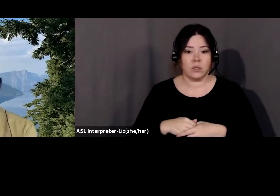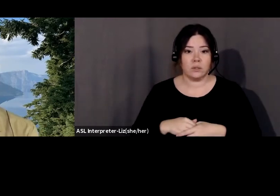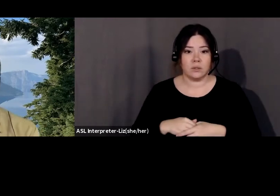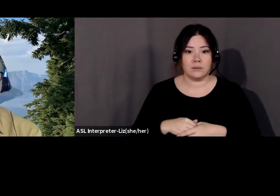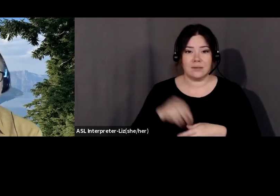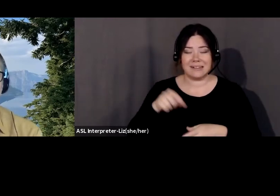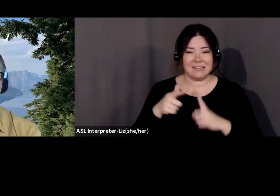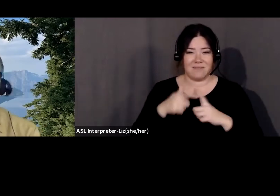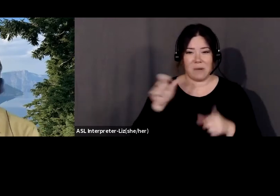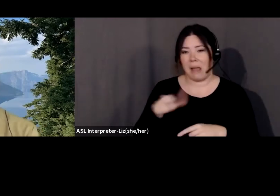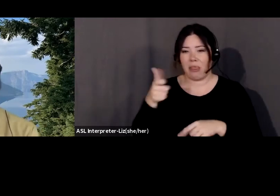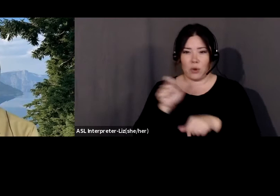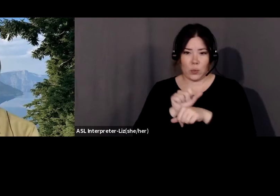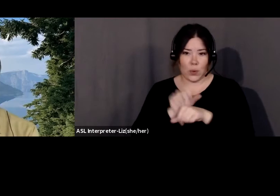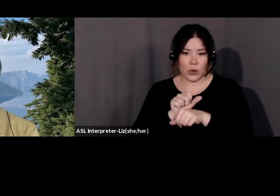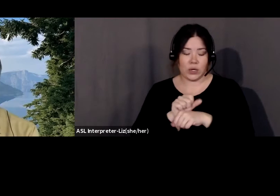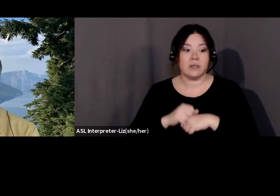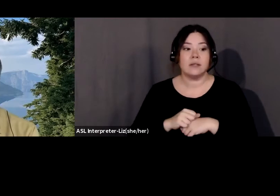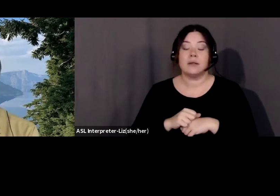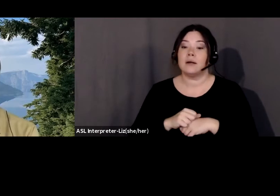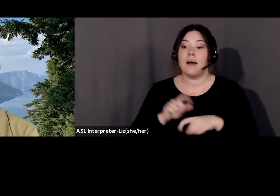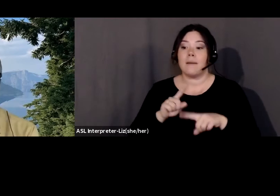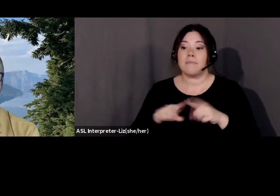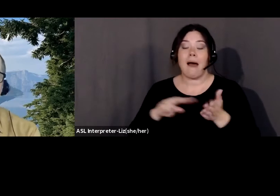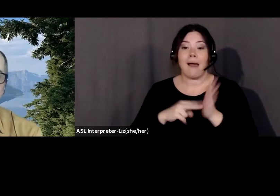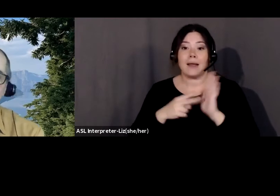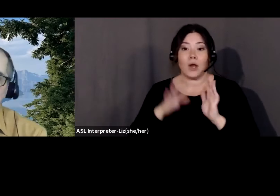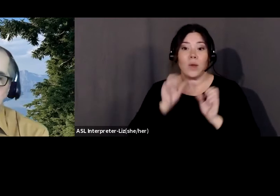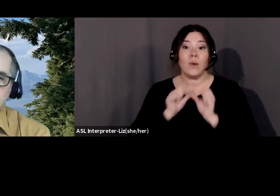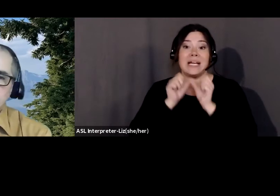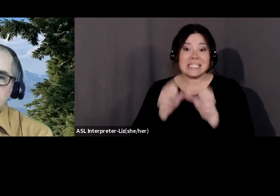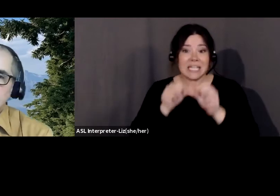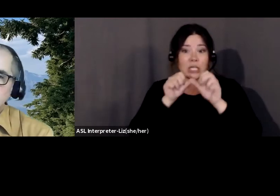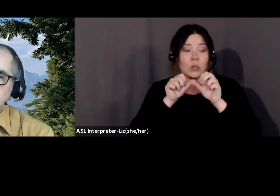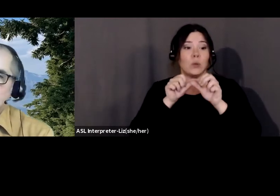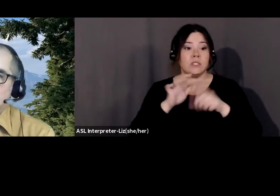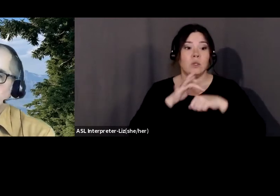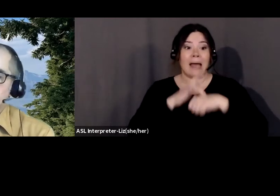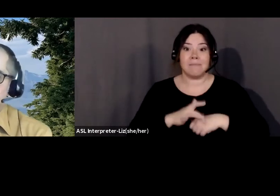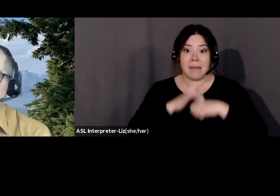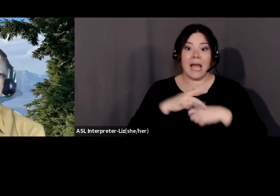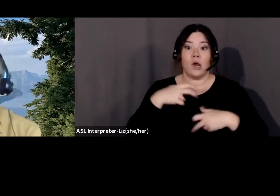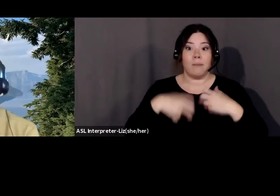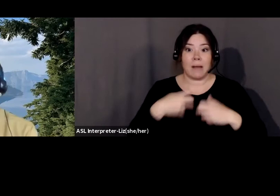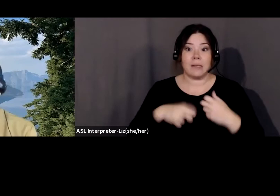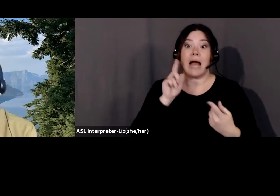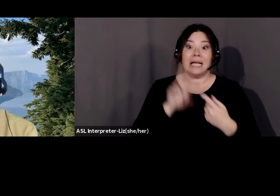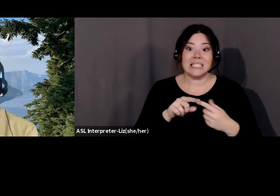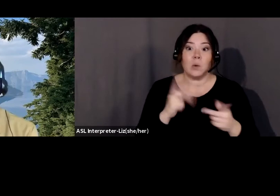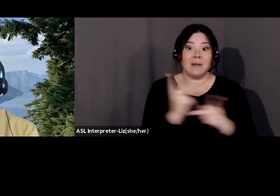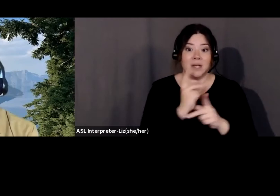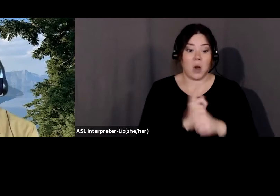work that I did, but we will continue to admire a problem until its origin and function are understood and